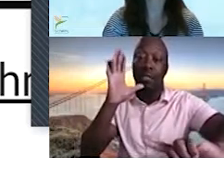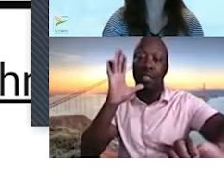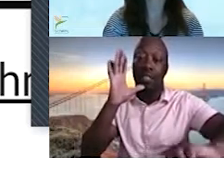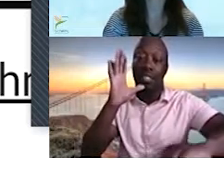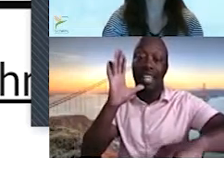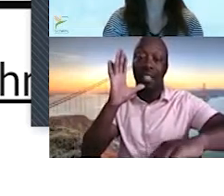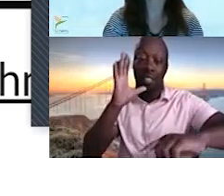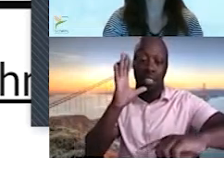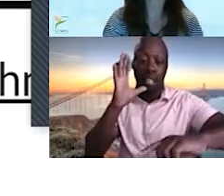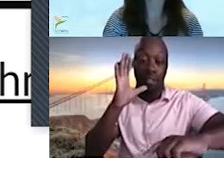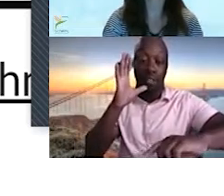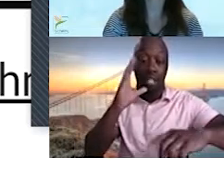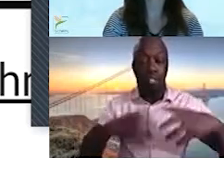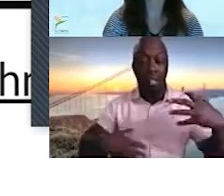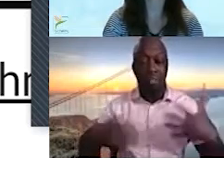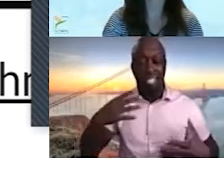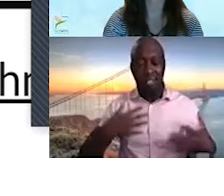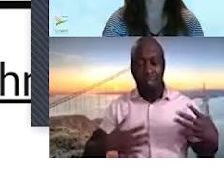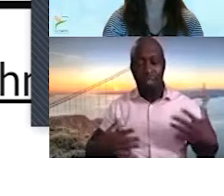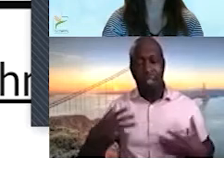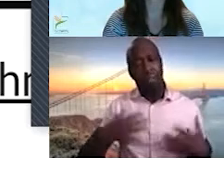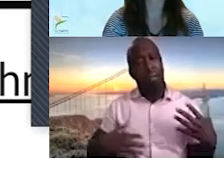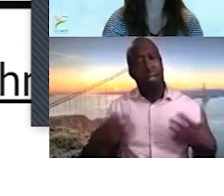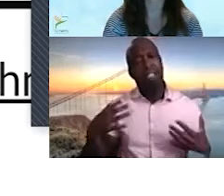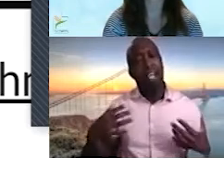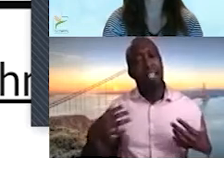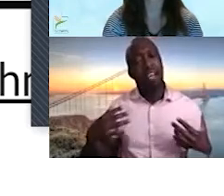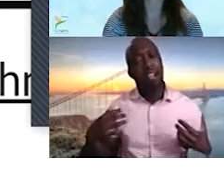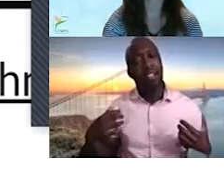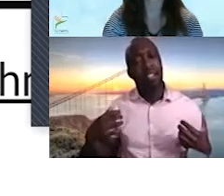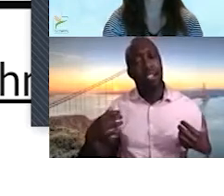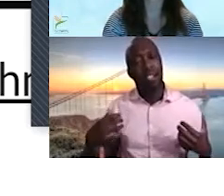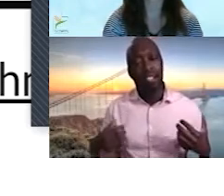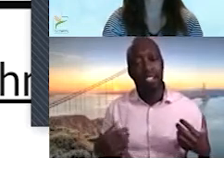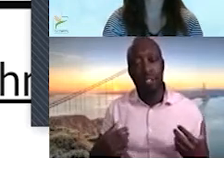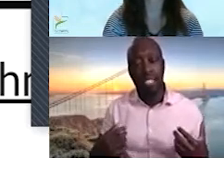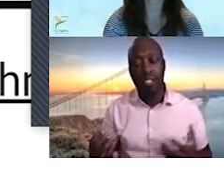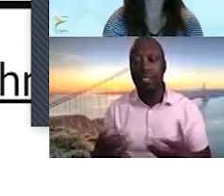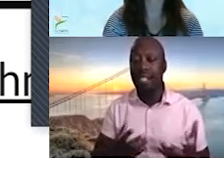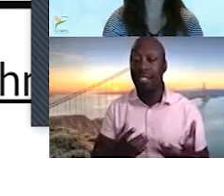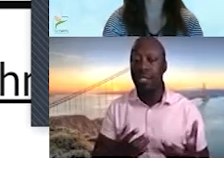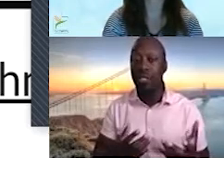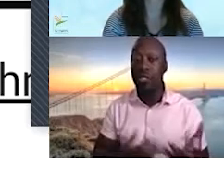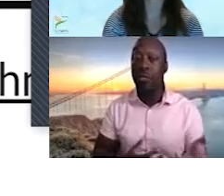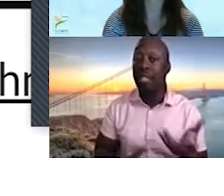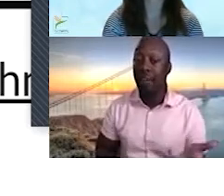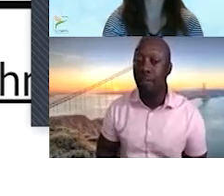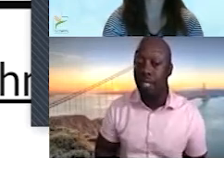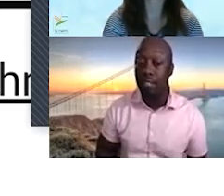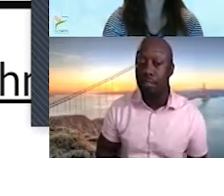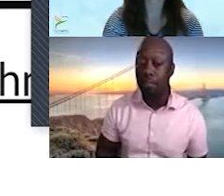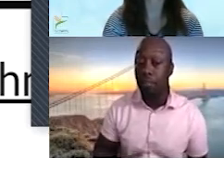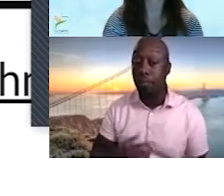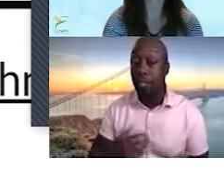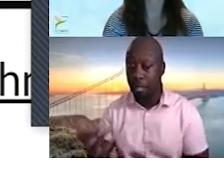you sign it to yourself. So it's almost like, am I signing that? So that's almost like you're being their